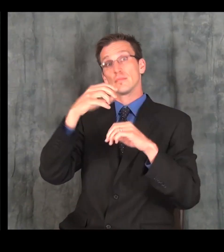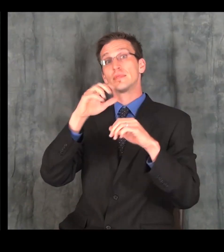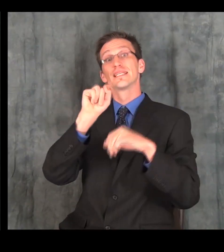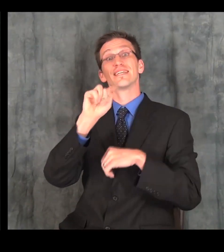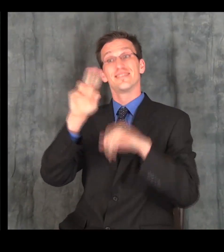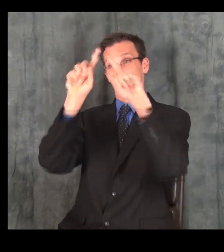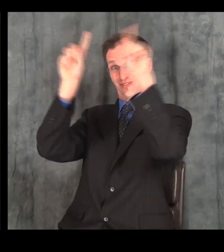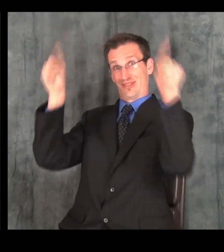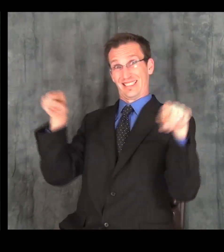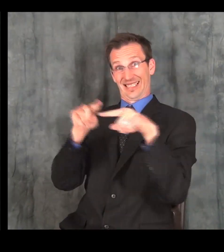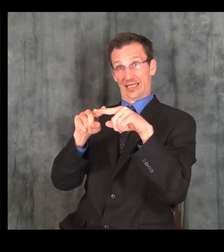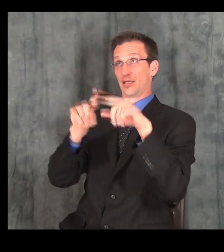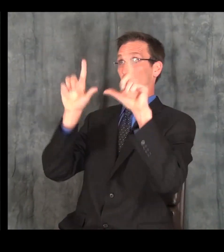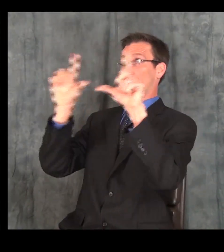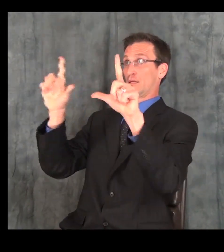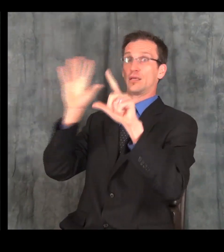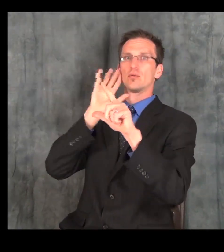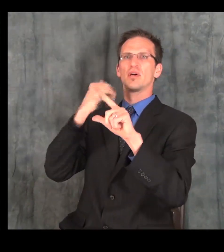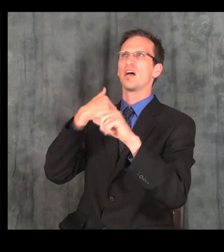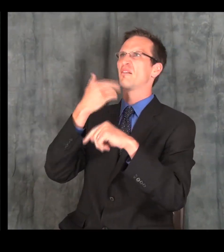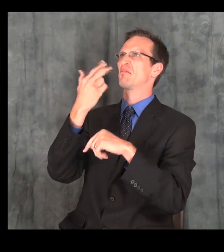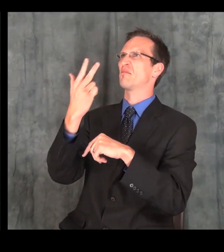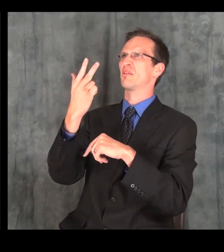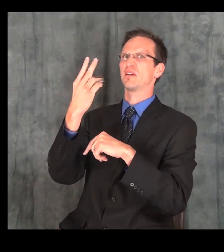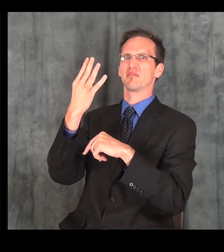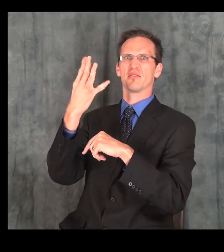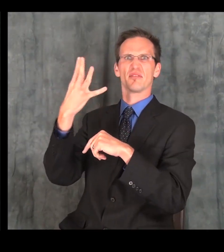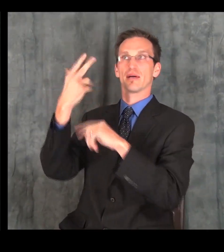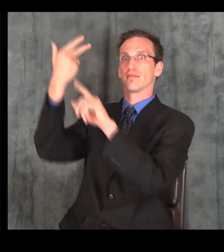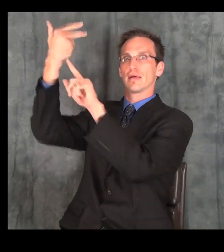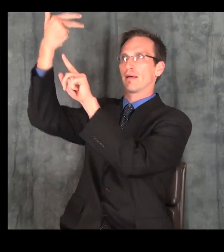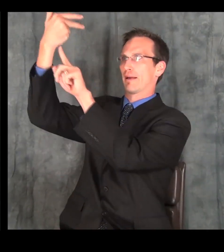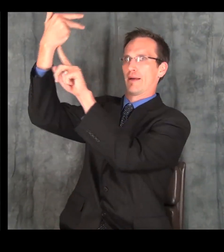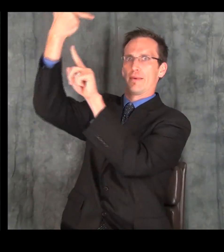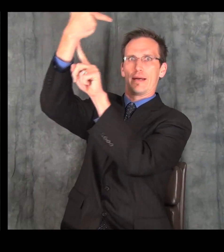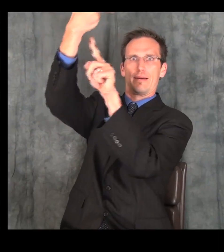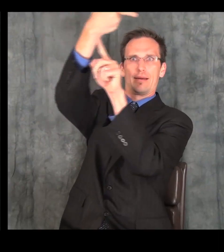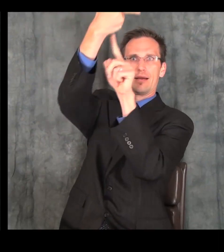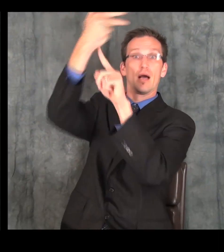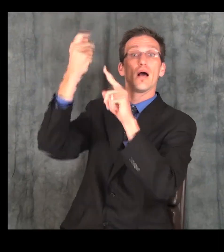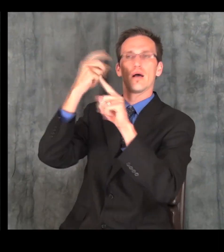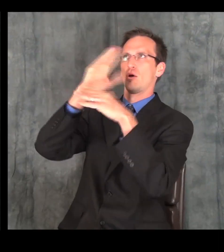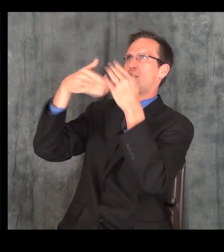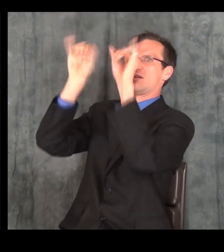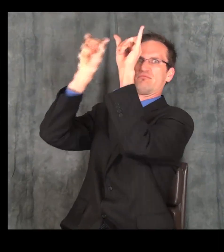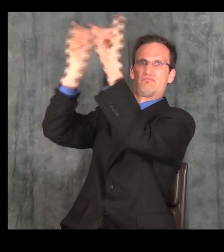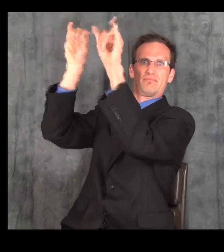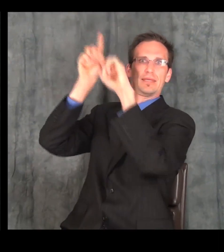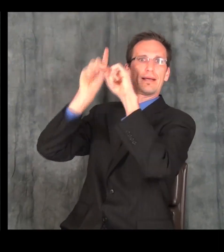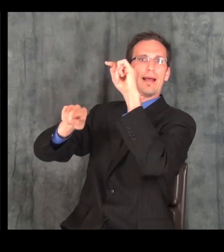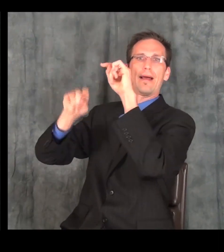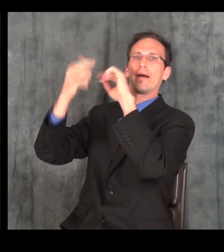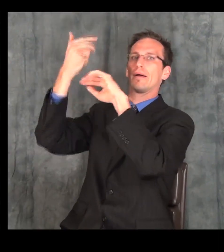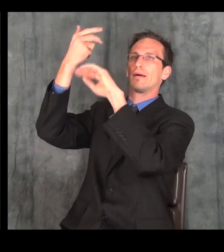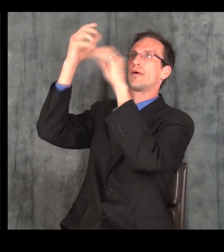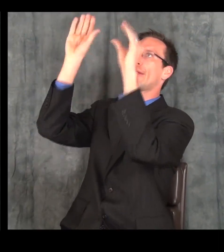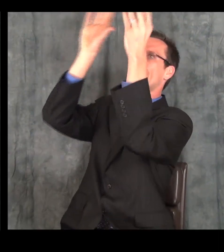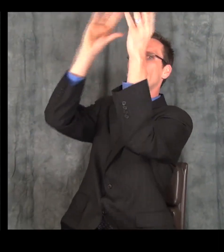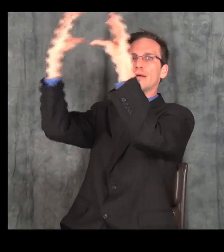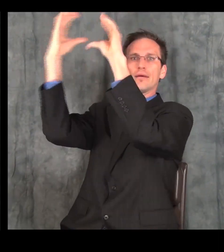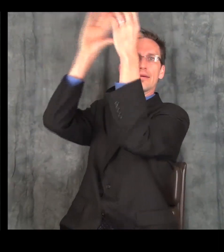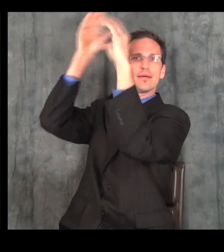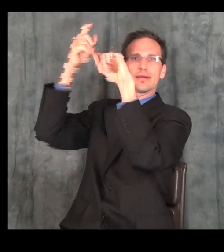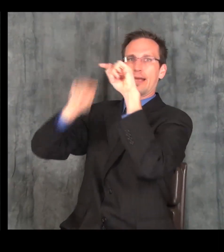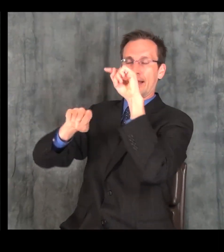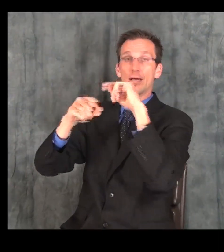cameras above the television screen, but each of them were fixed. So one was focused on the judge's